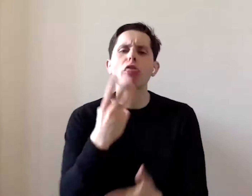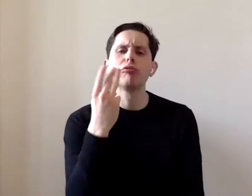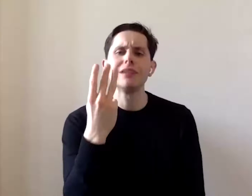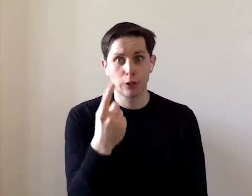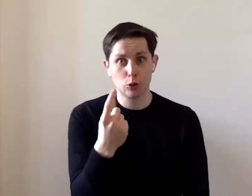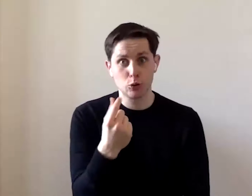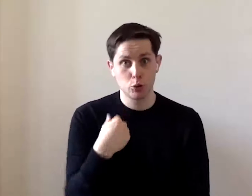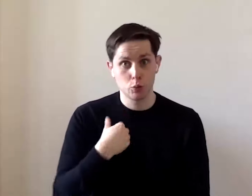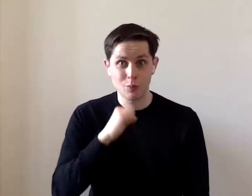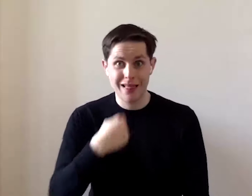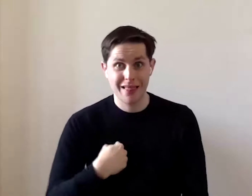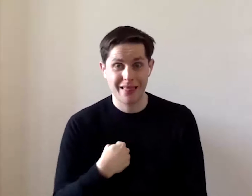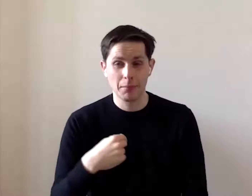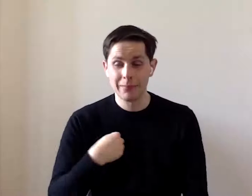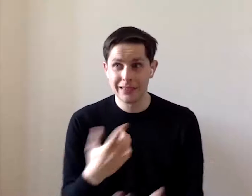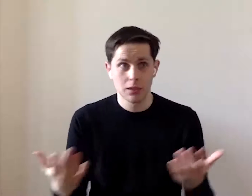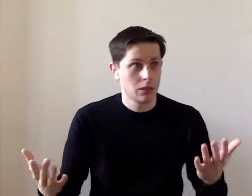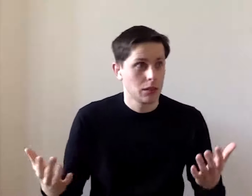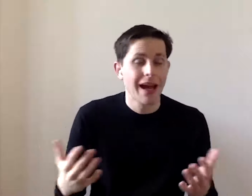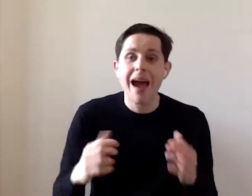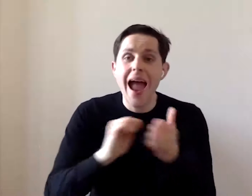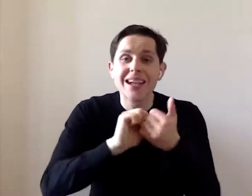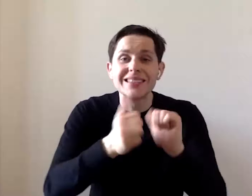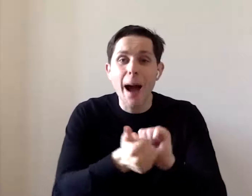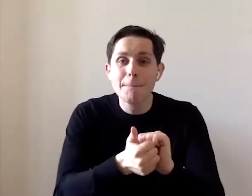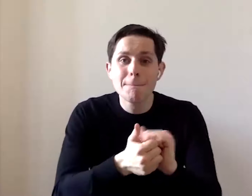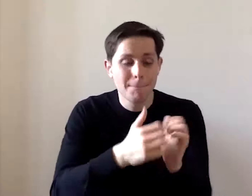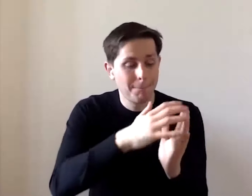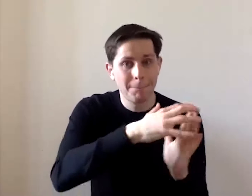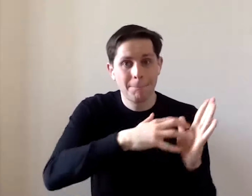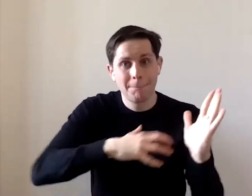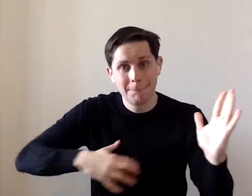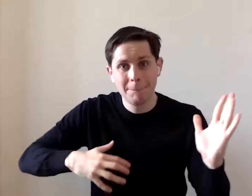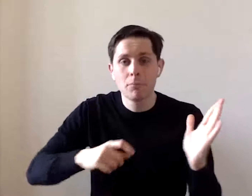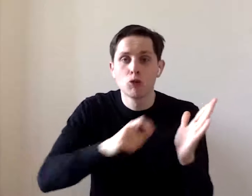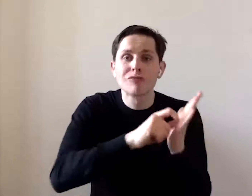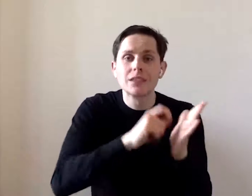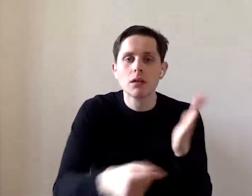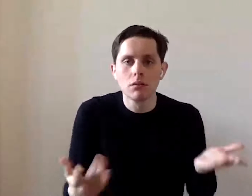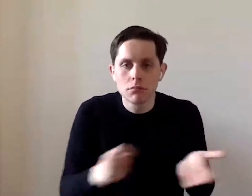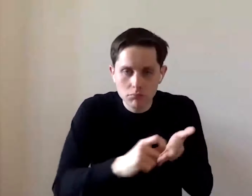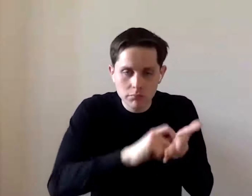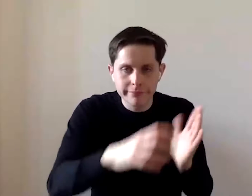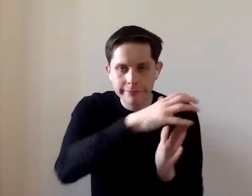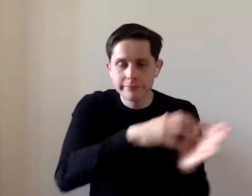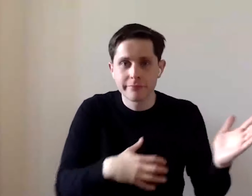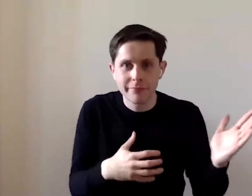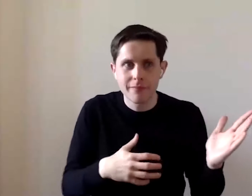For instance, when I'm thinking about my part three and the exam, which is in written form, there is no facility for me to do